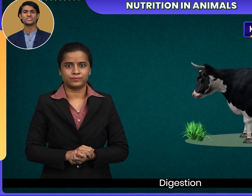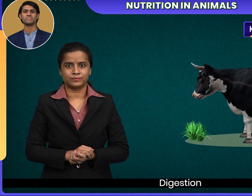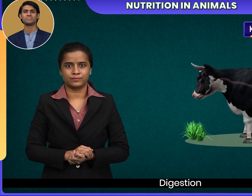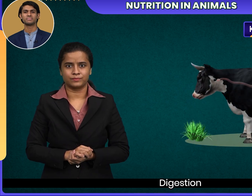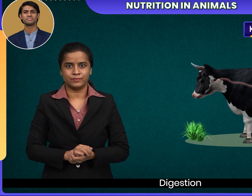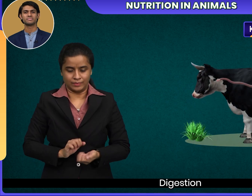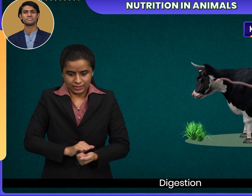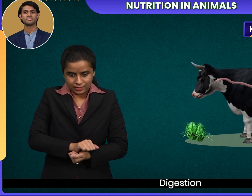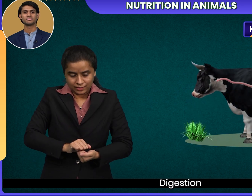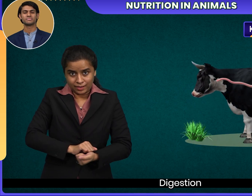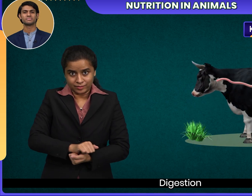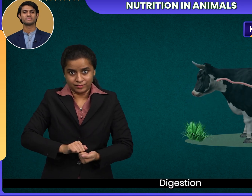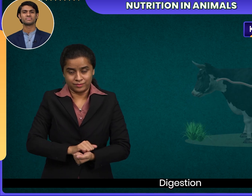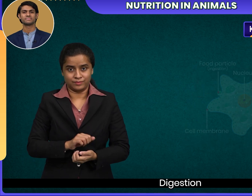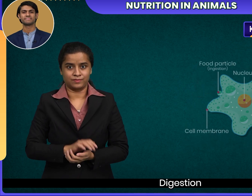digestion,